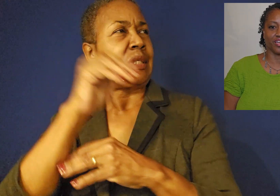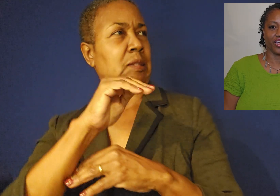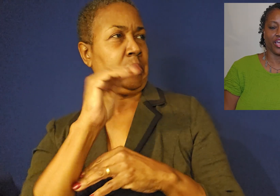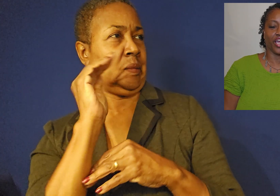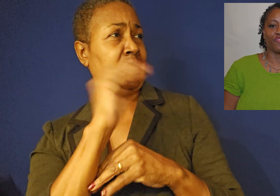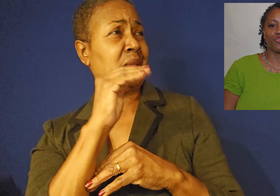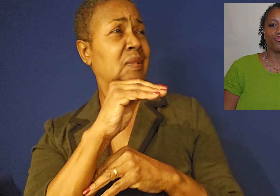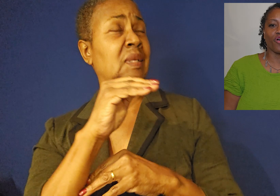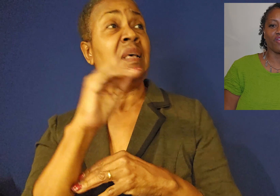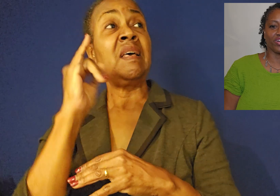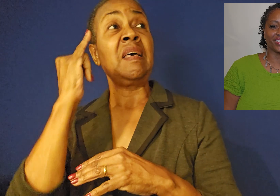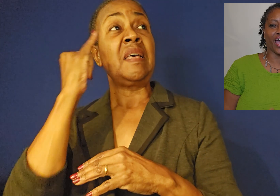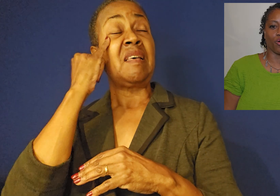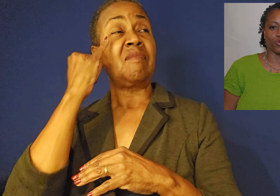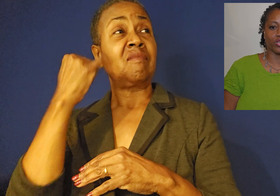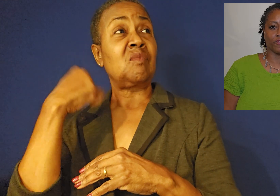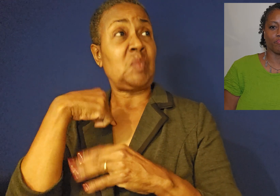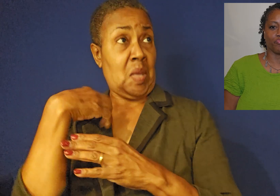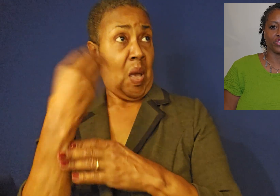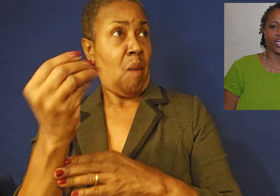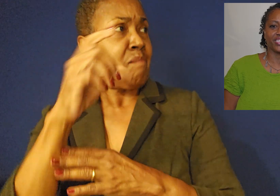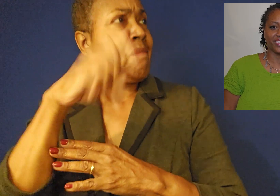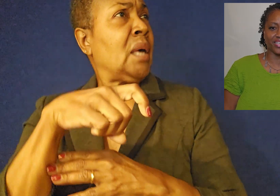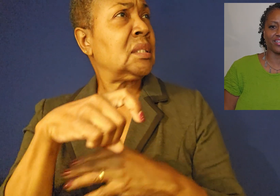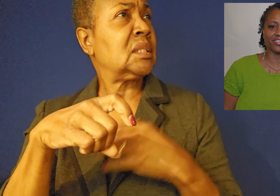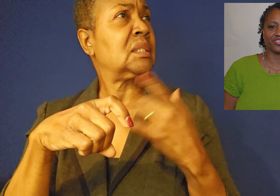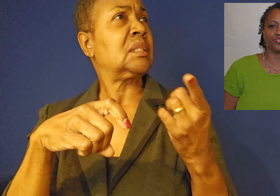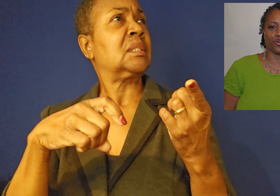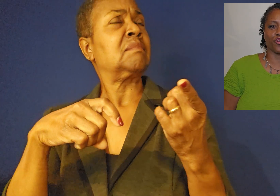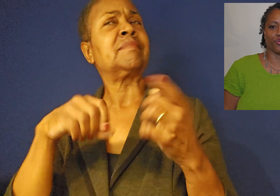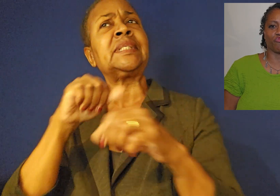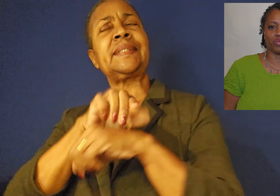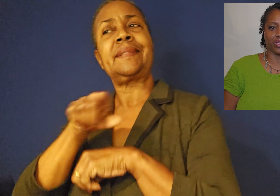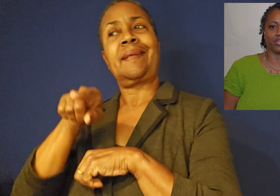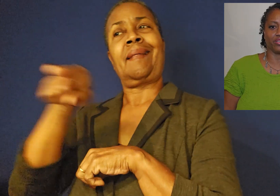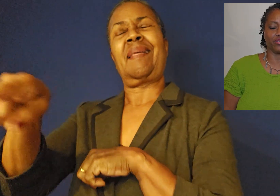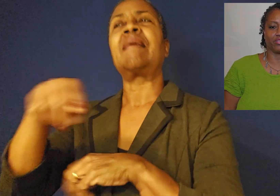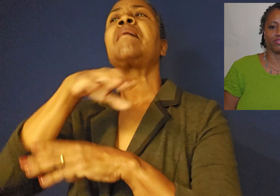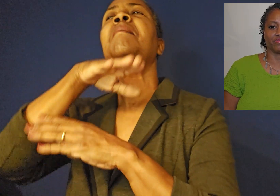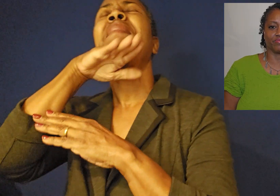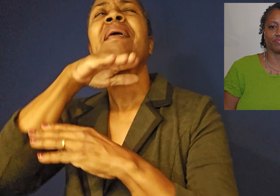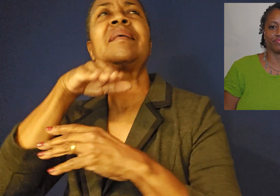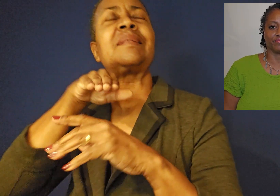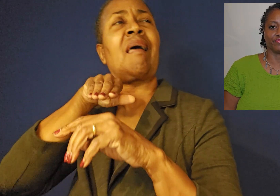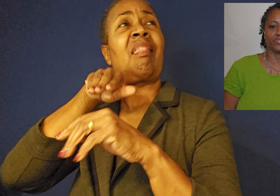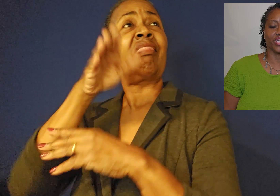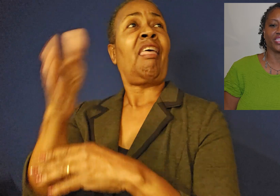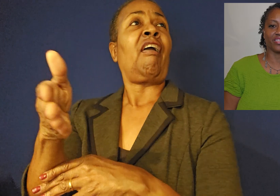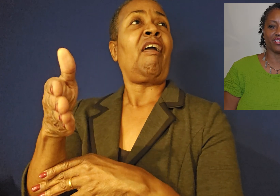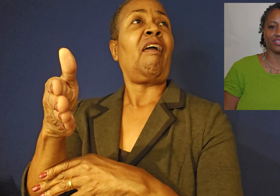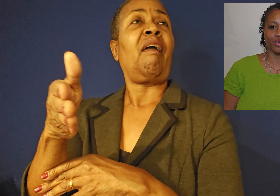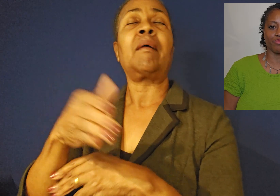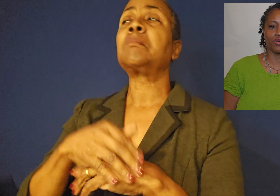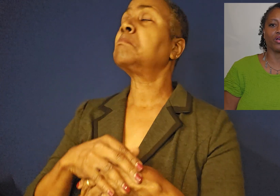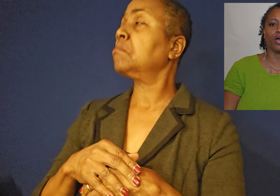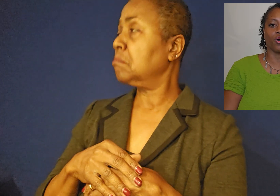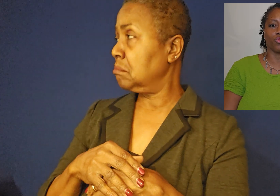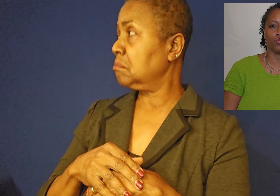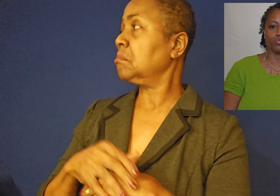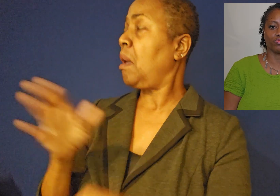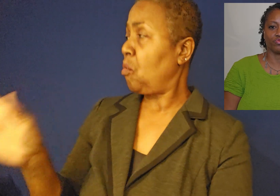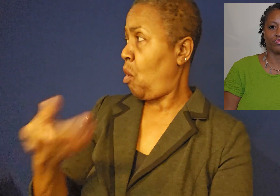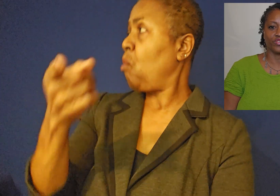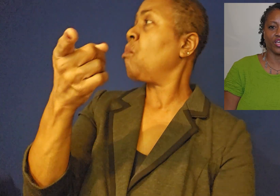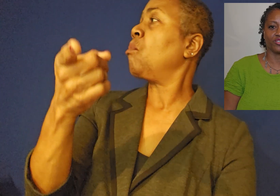Jesus, "If you drive us out, send us into the herd of pigs." He said to them,